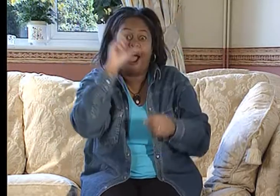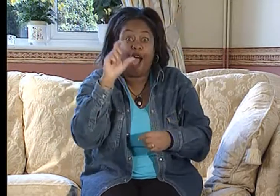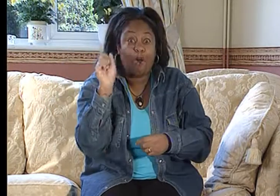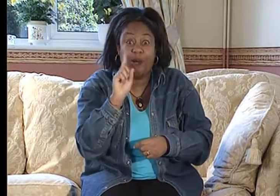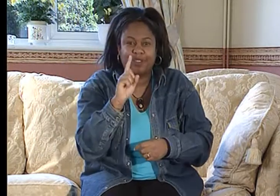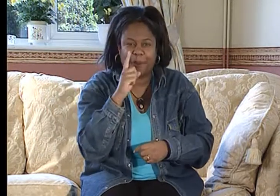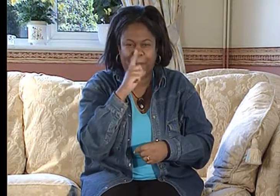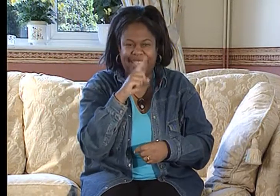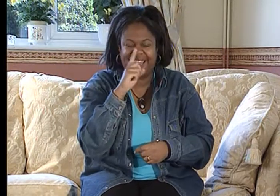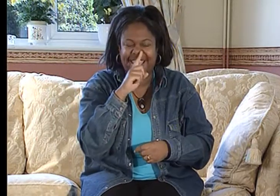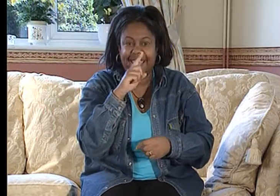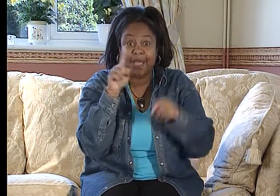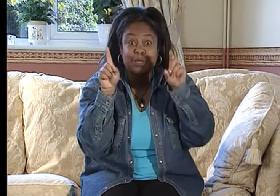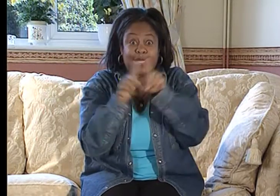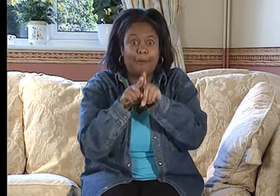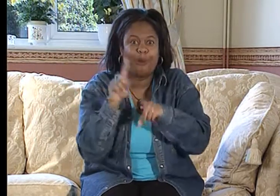Outside, the sky was pink and fluffy,